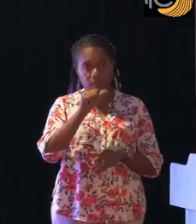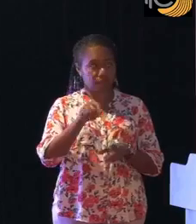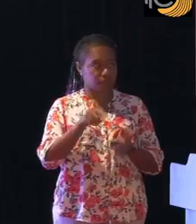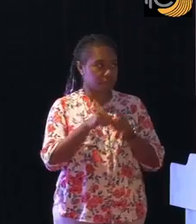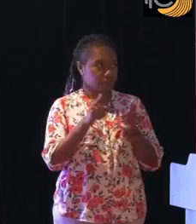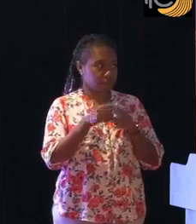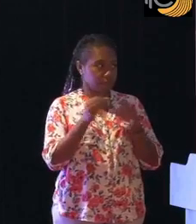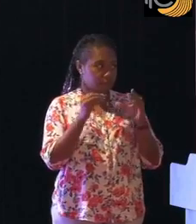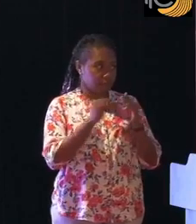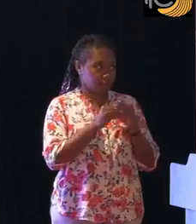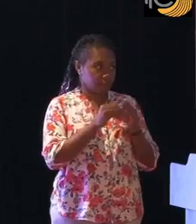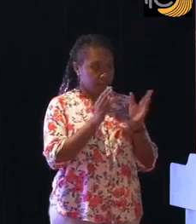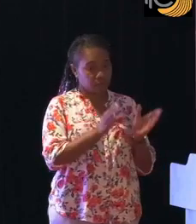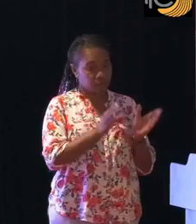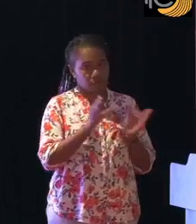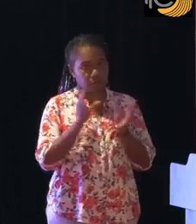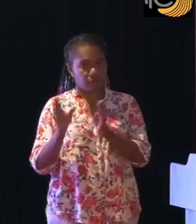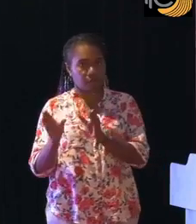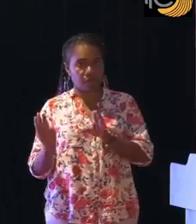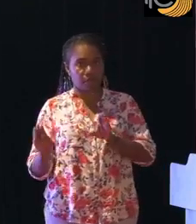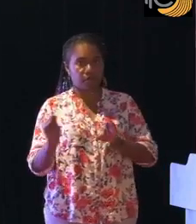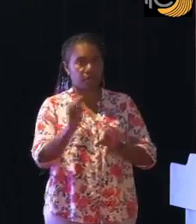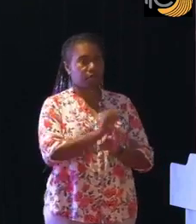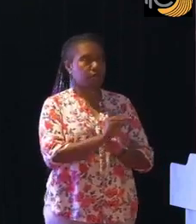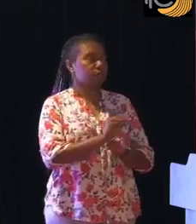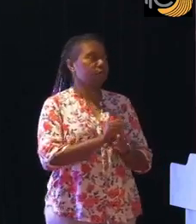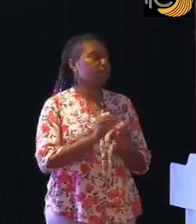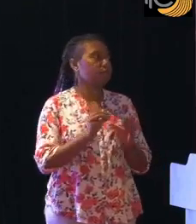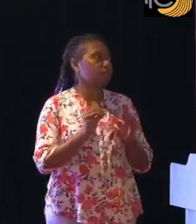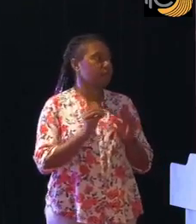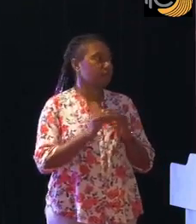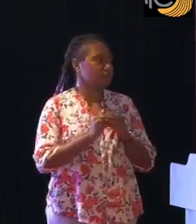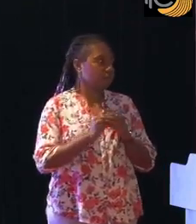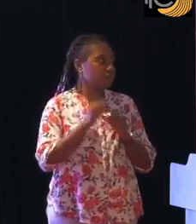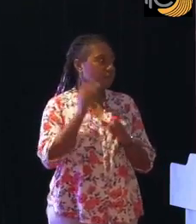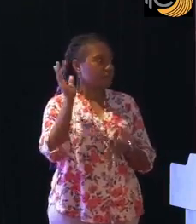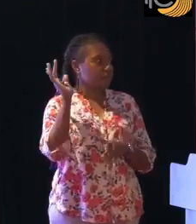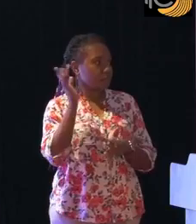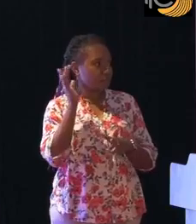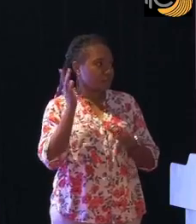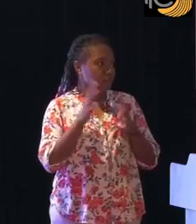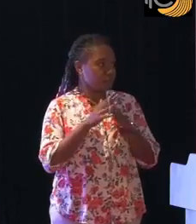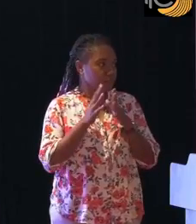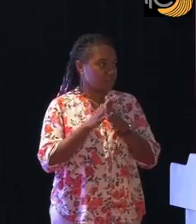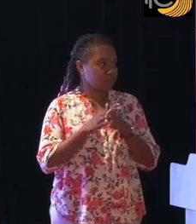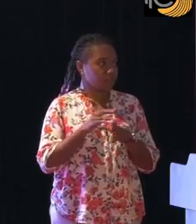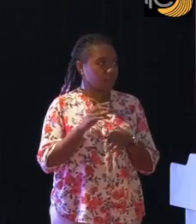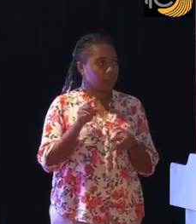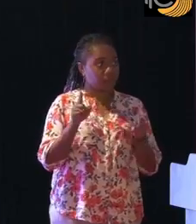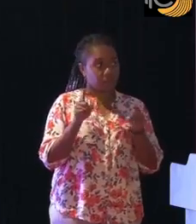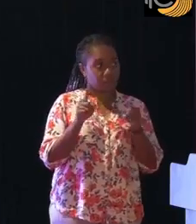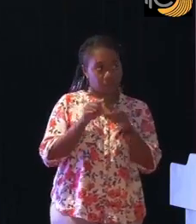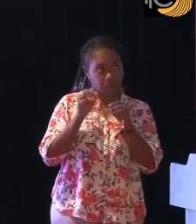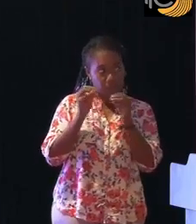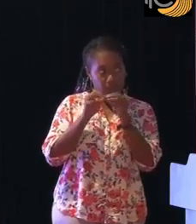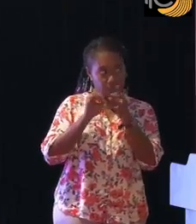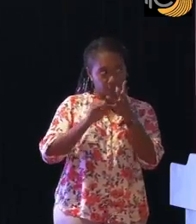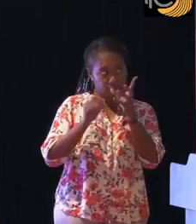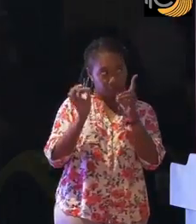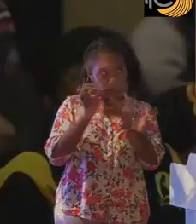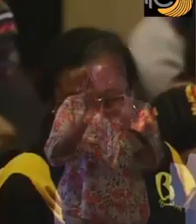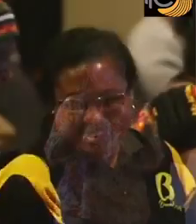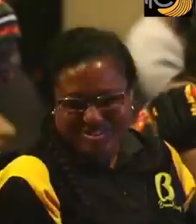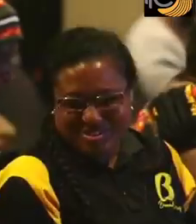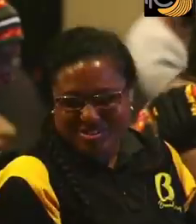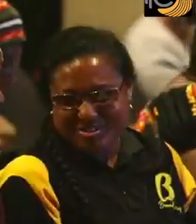transfer, and with the online you can use the BSB and BILA code. So wherever you are, whichever bank, it will